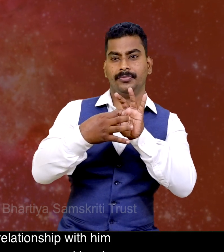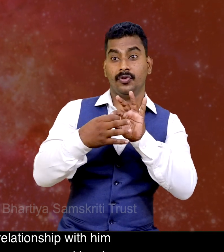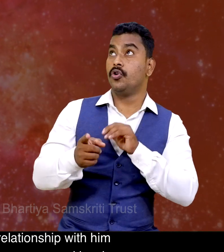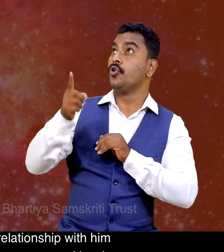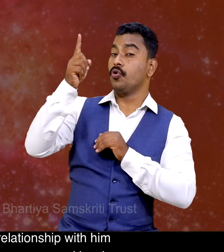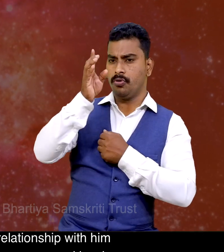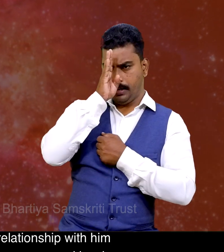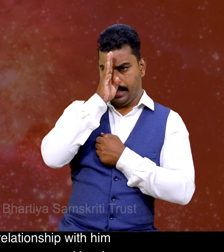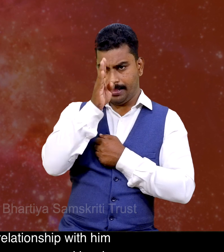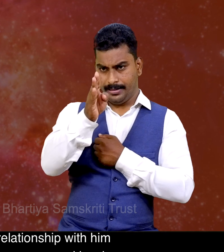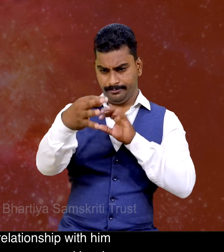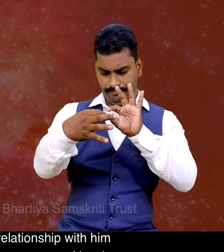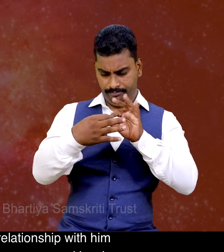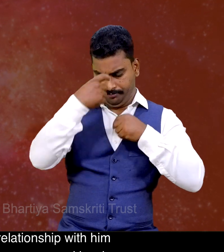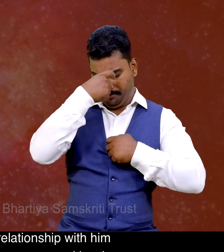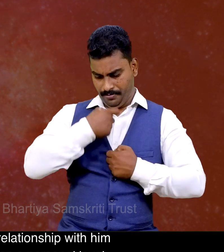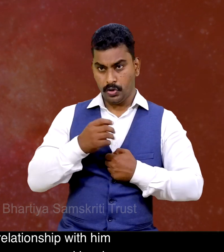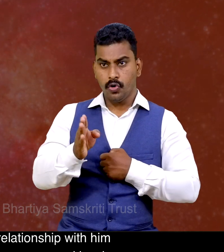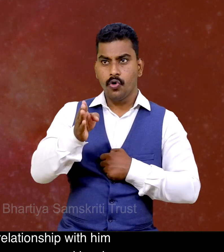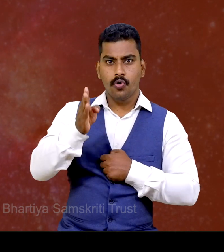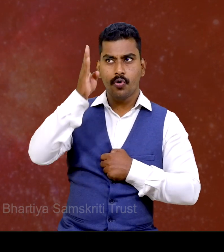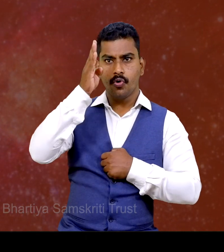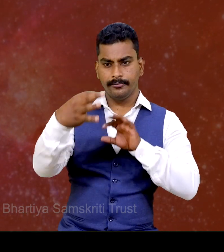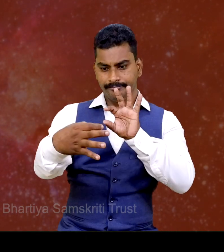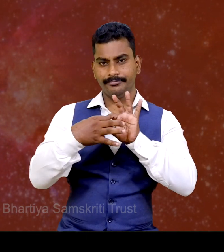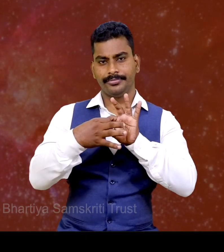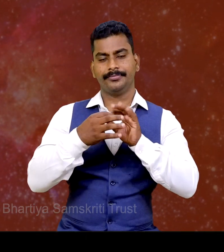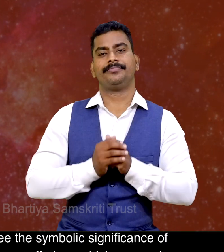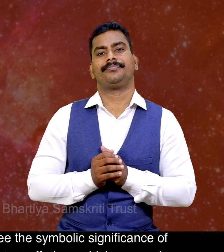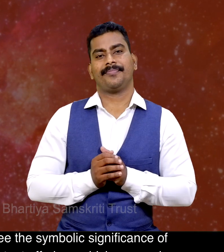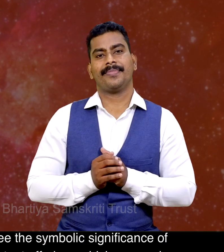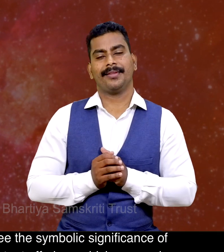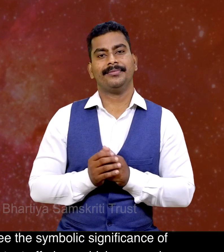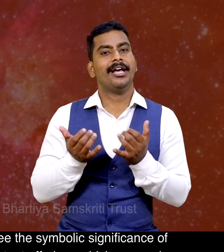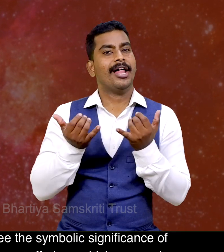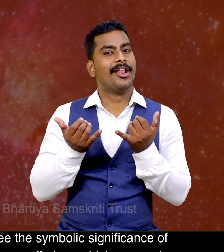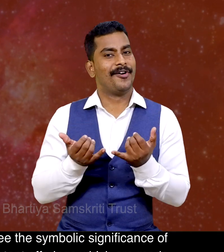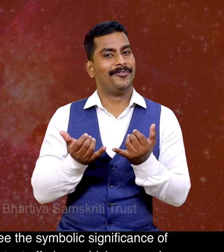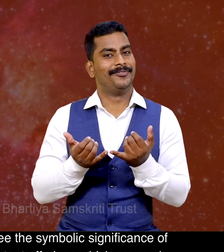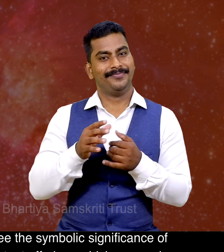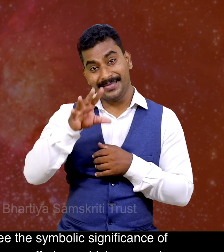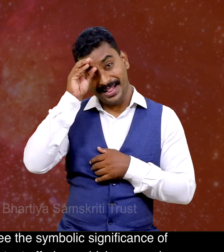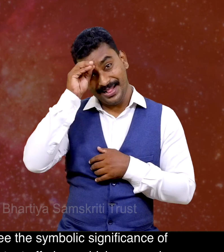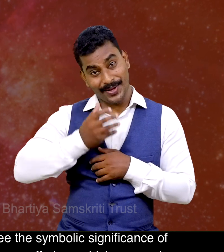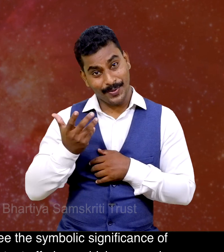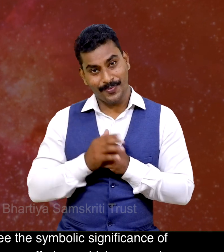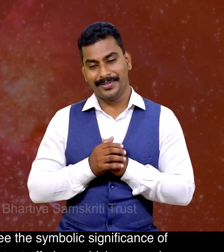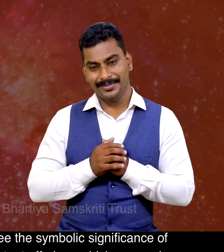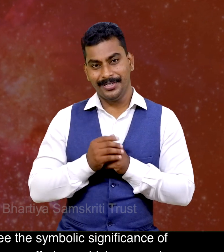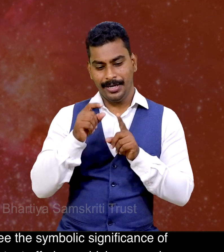relationship with Him on a personal level. We shall now see the symbolic significance of a